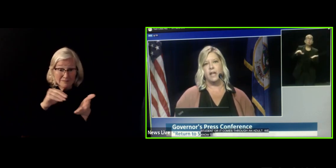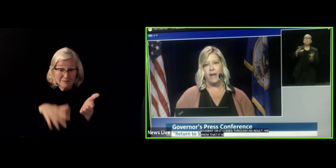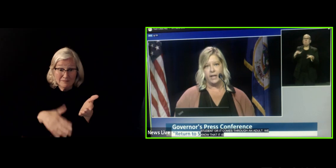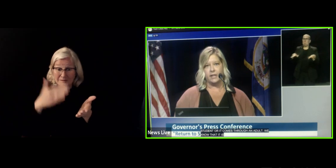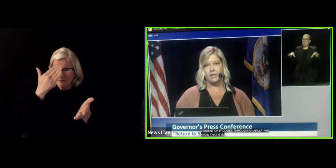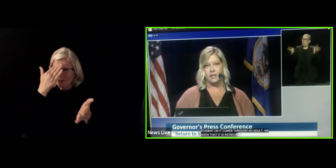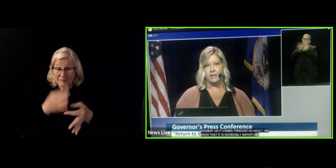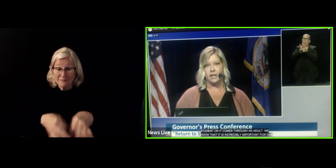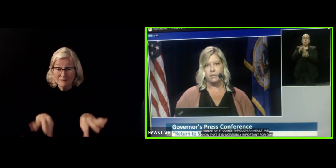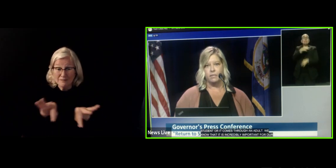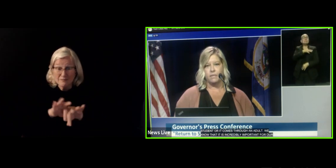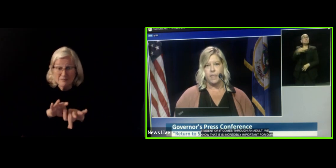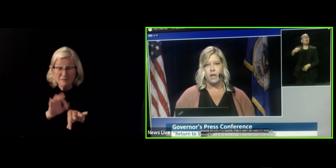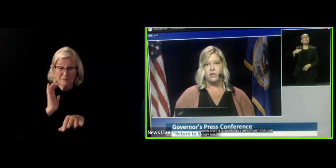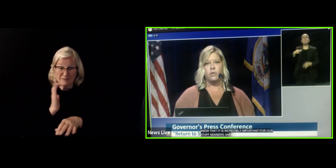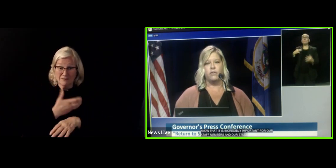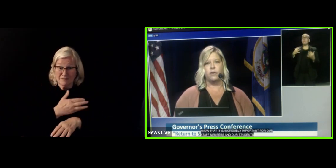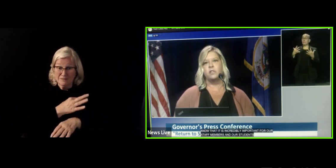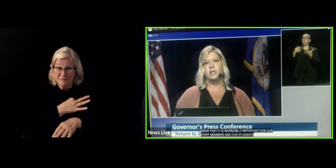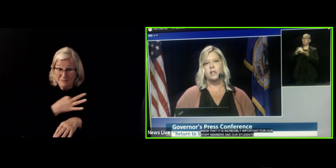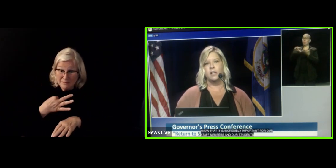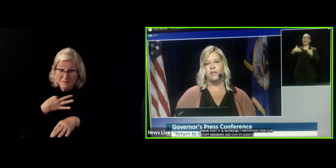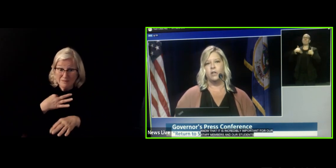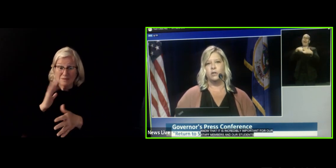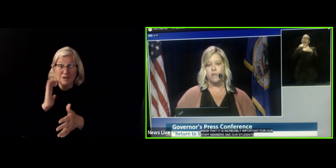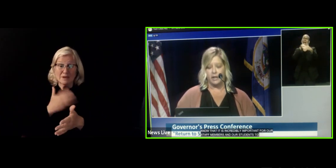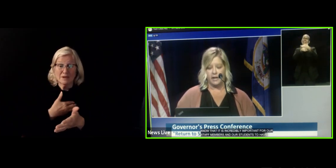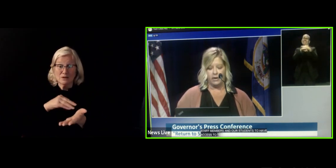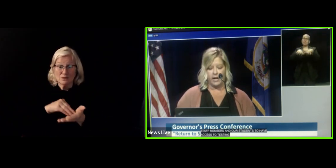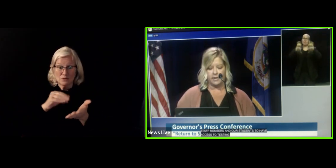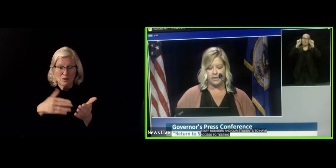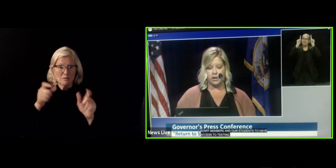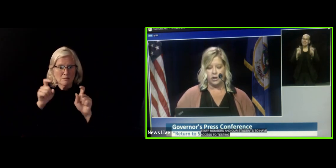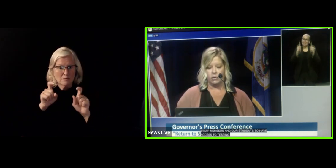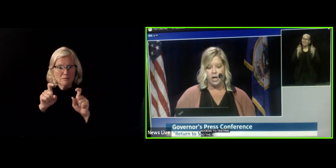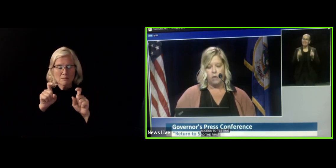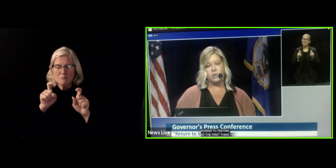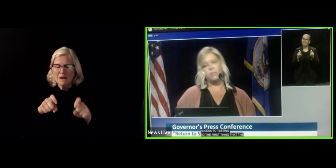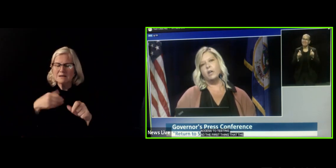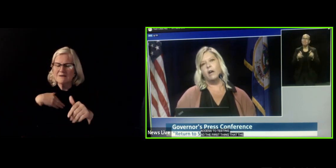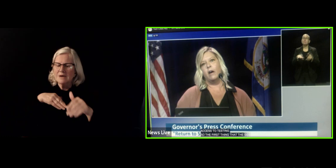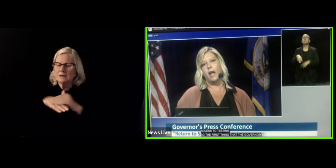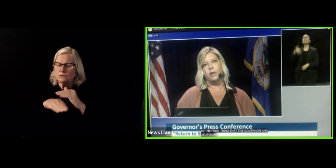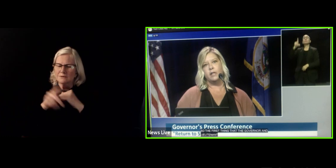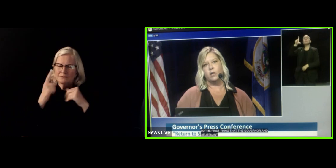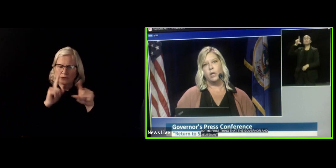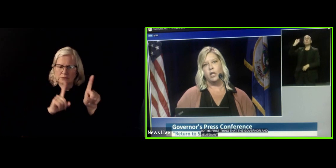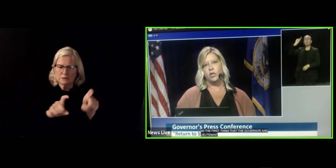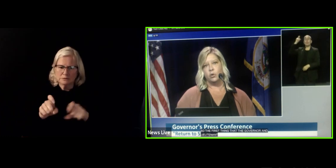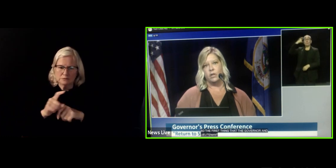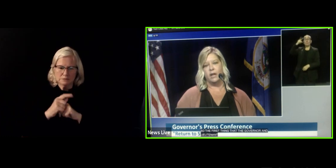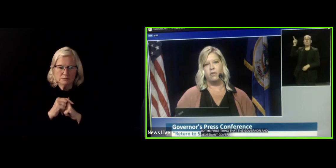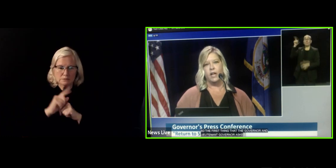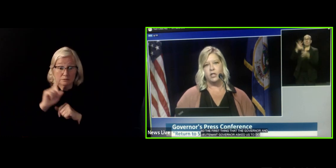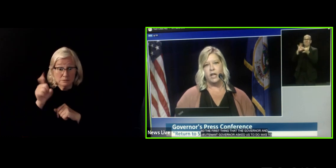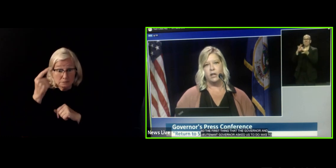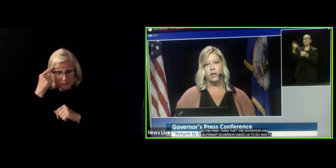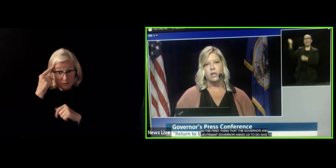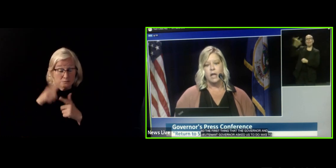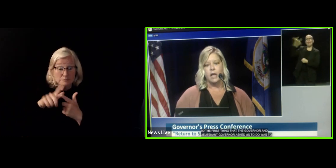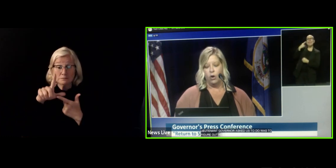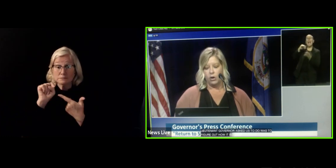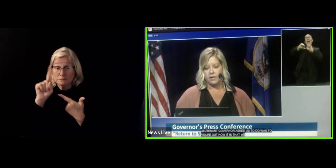to have access to testing. So the first thing that the governor and lieutenant governor asked us to do was to figure out how it is that we could ensure that every